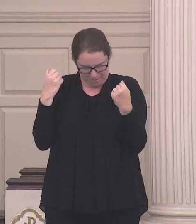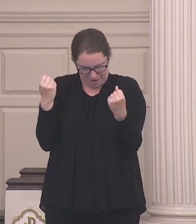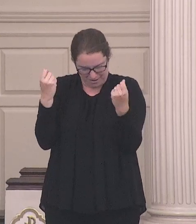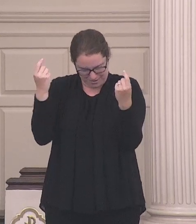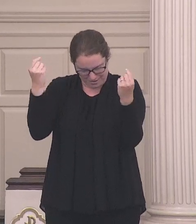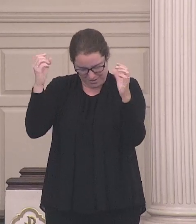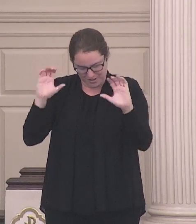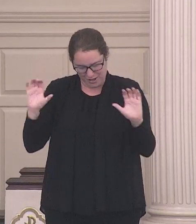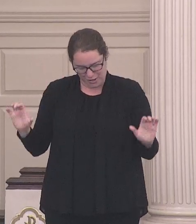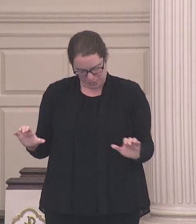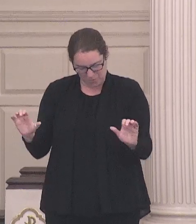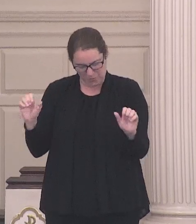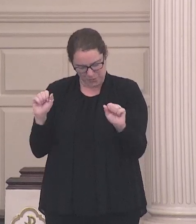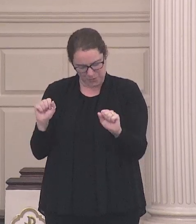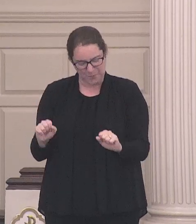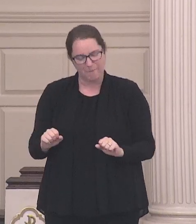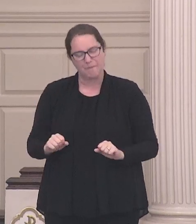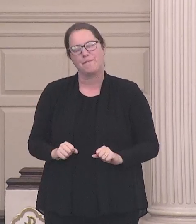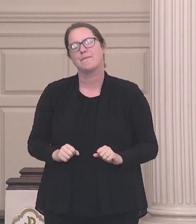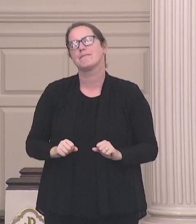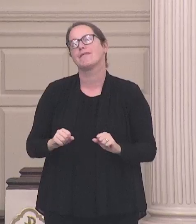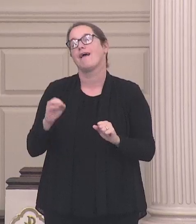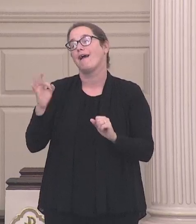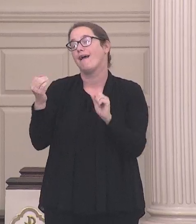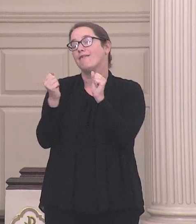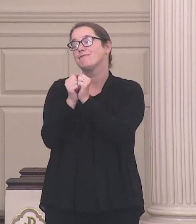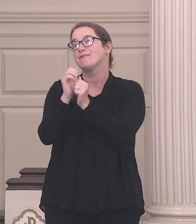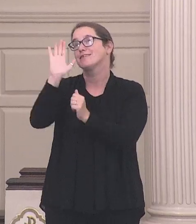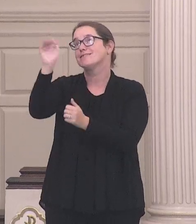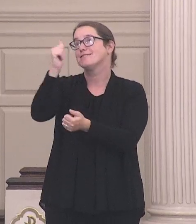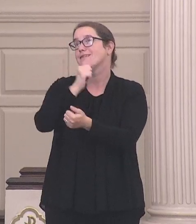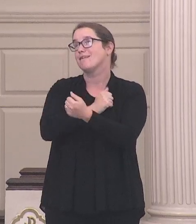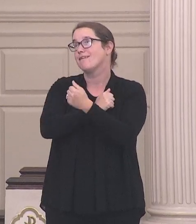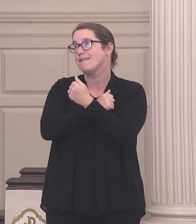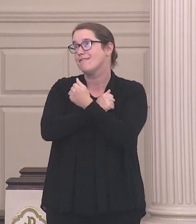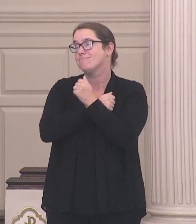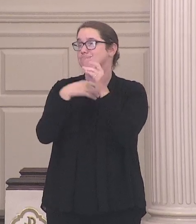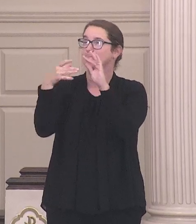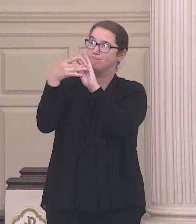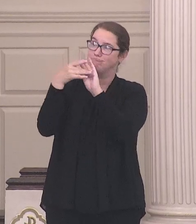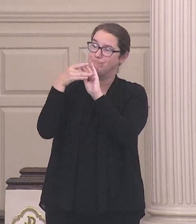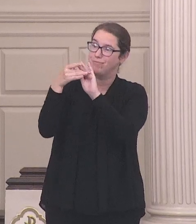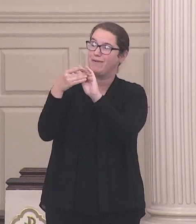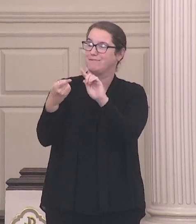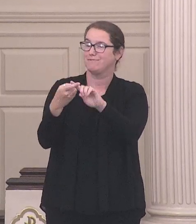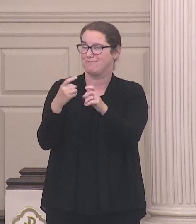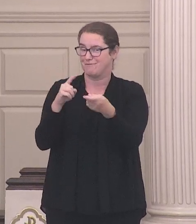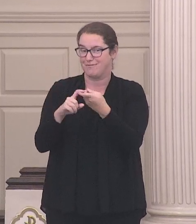If with his love he